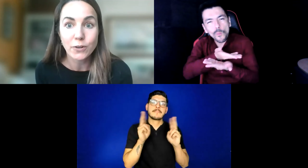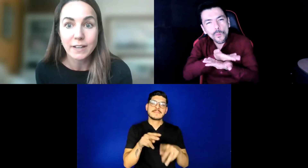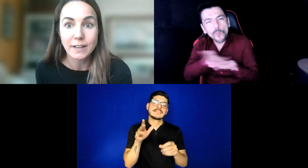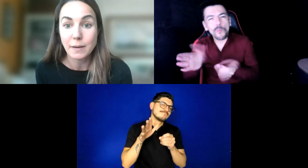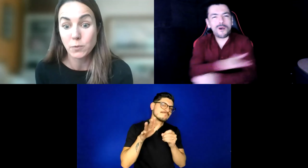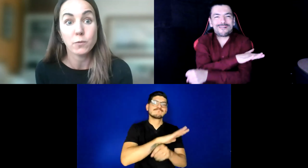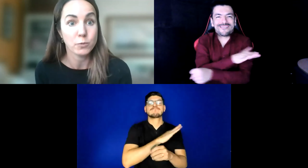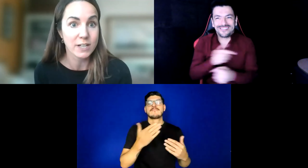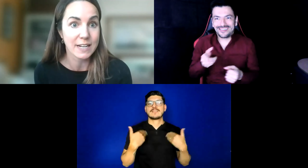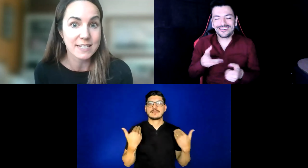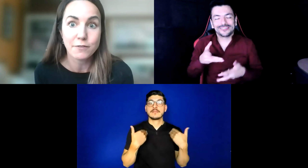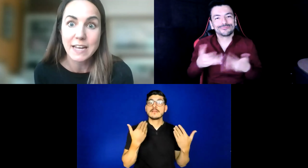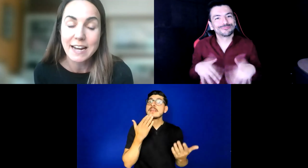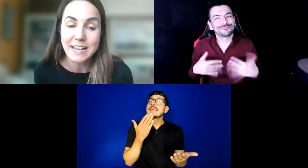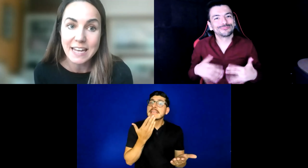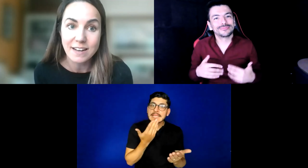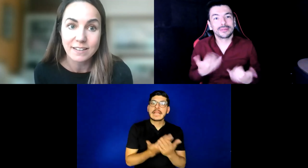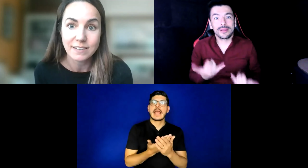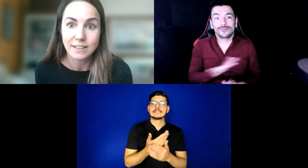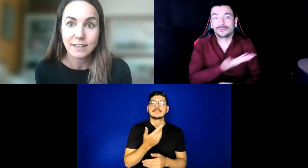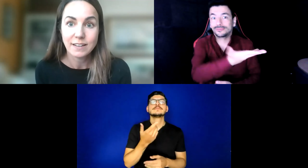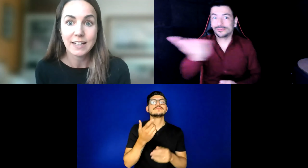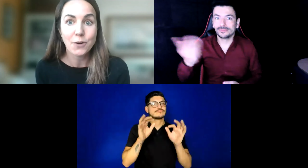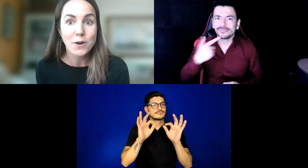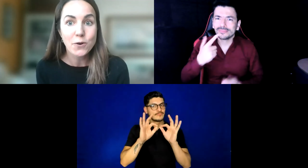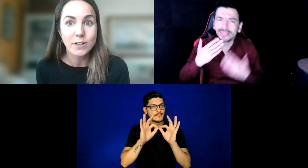happiness. Thank you.